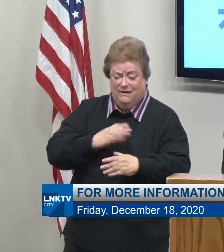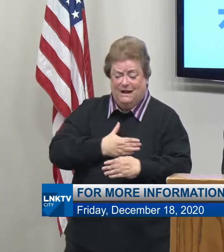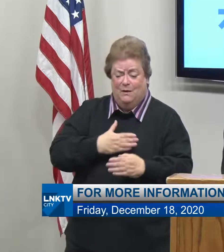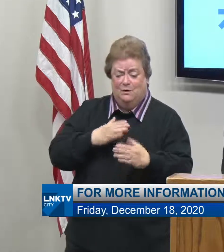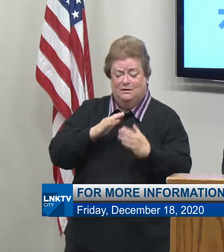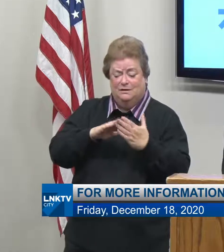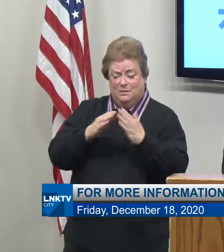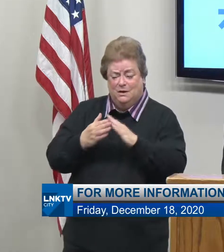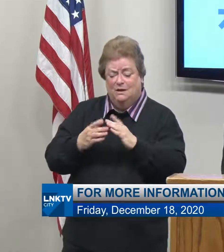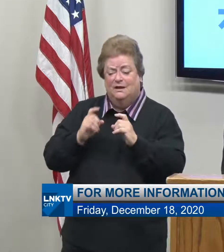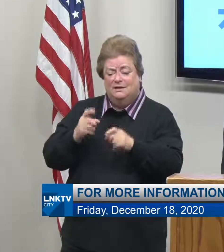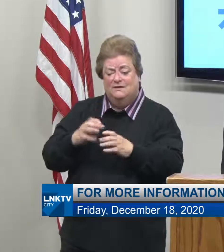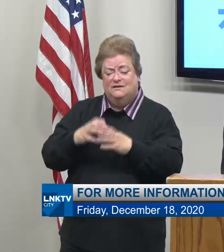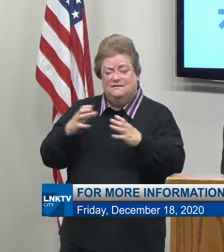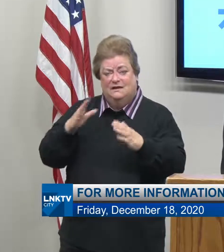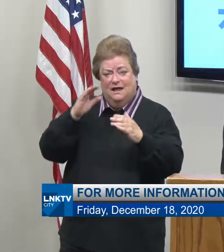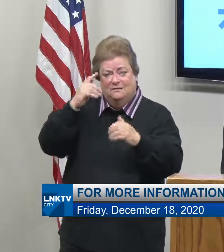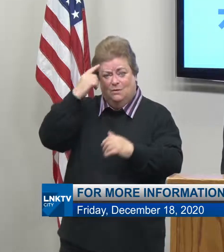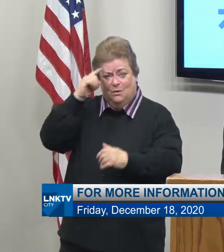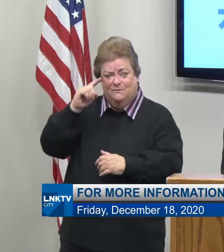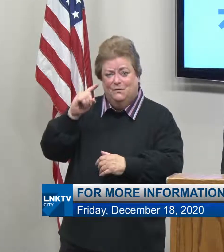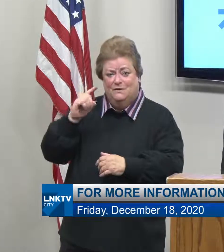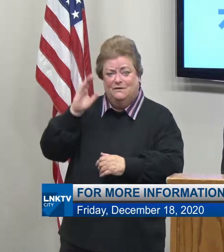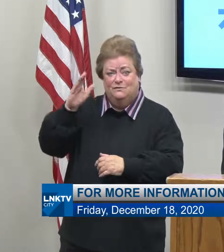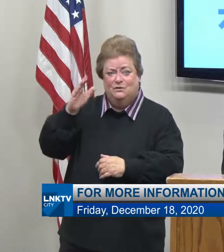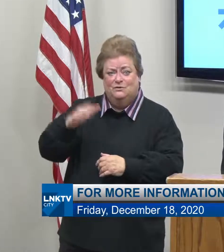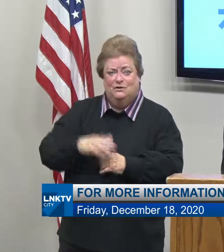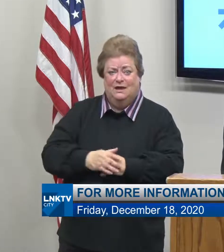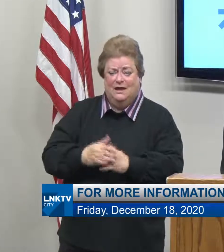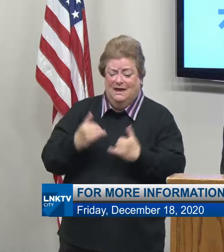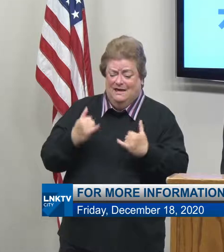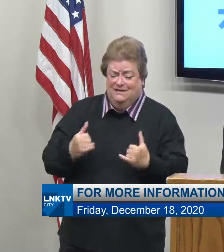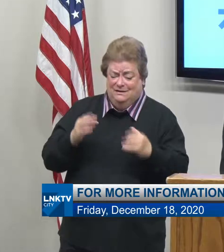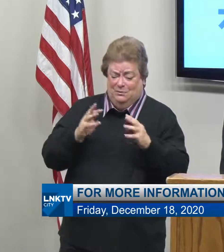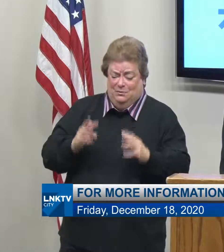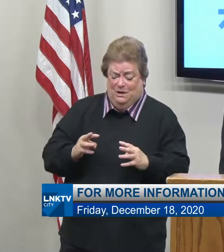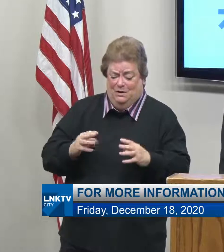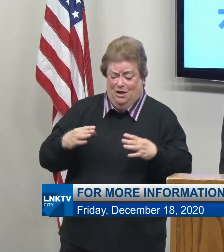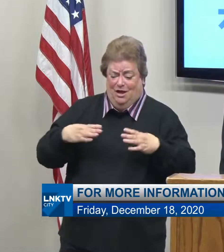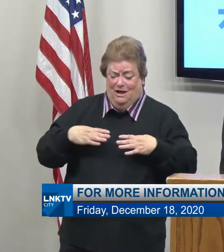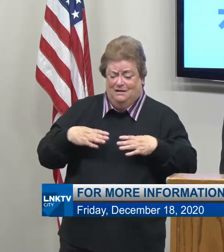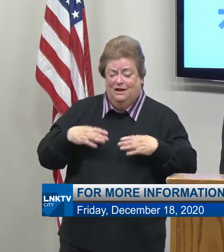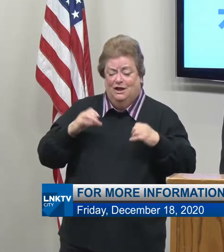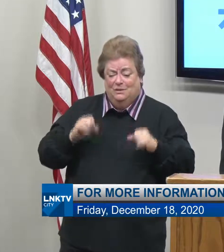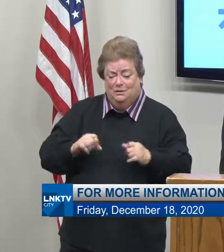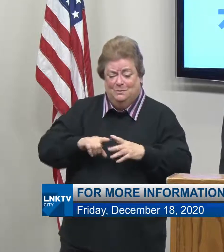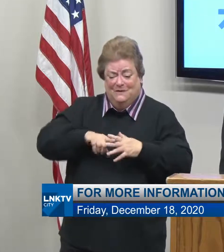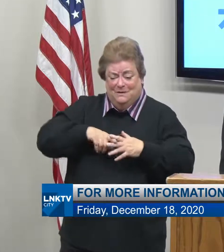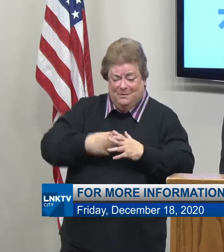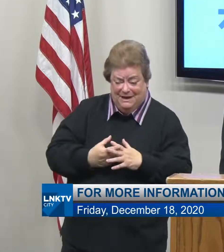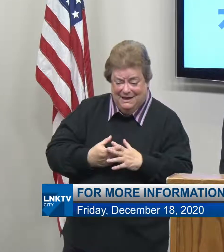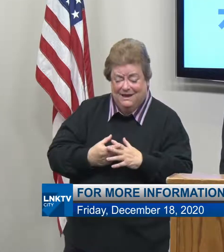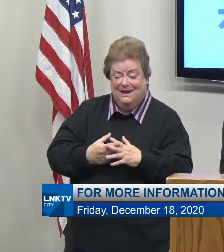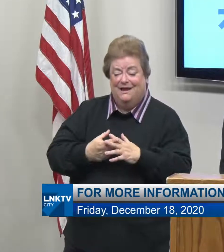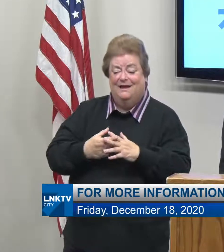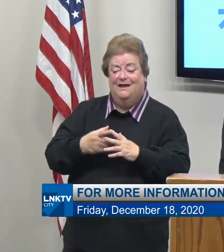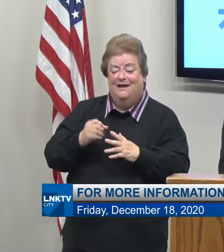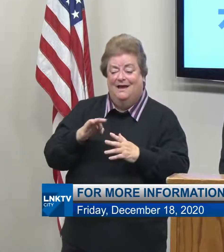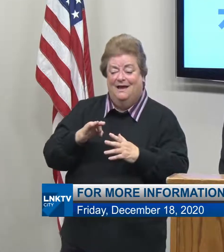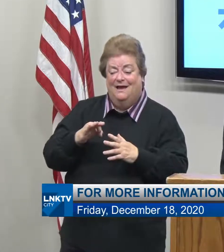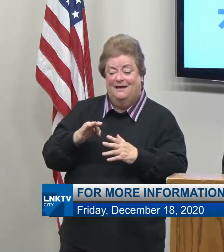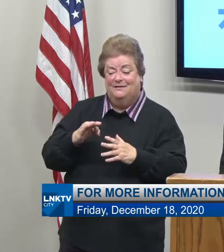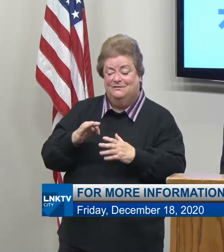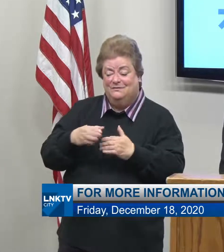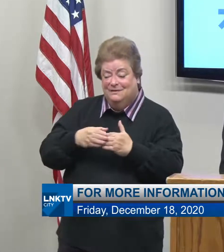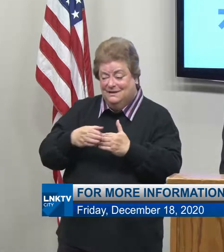hope for the future. And this winter holiday season really could be the beginning of the home stretch in our fight against COVID-19,